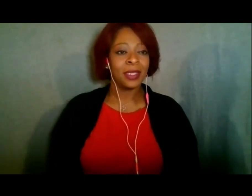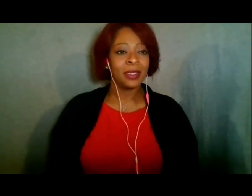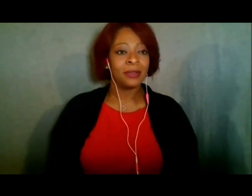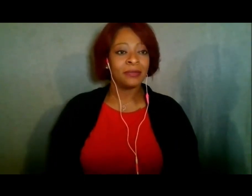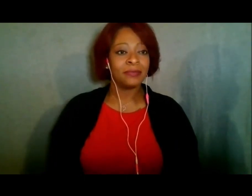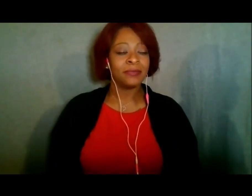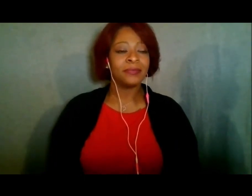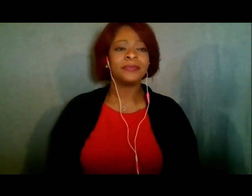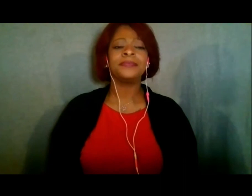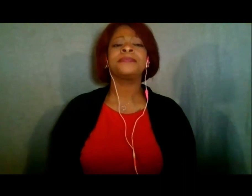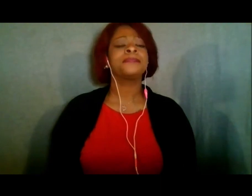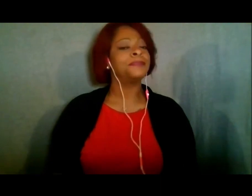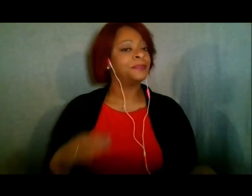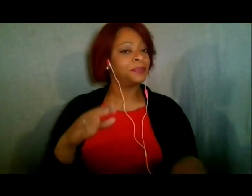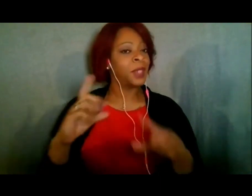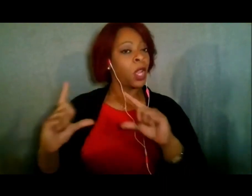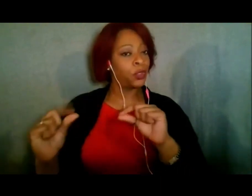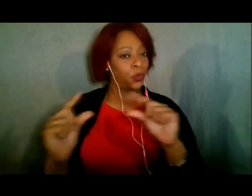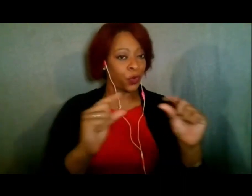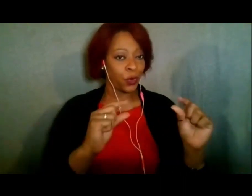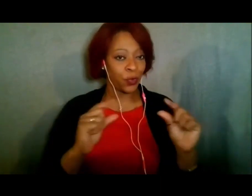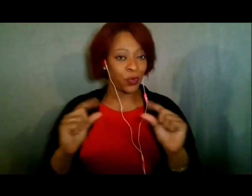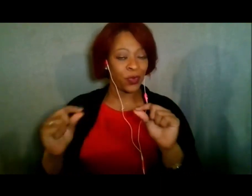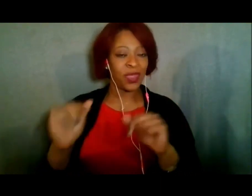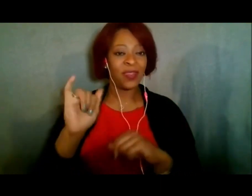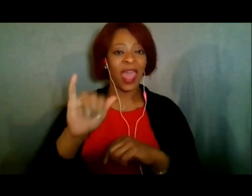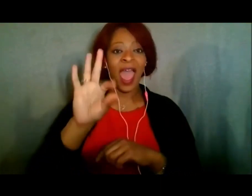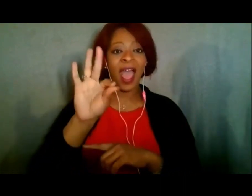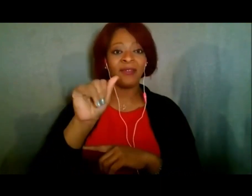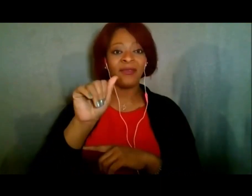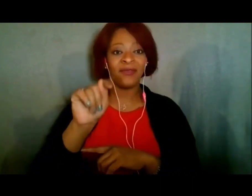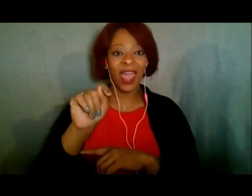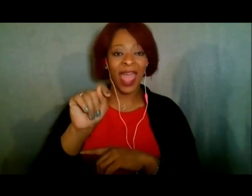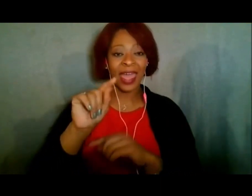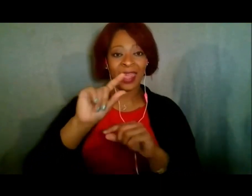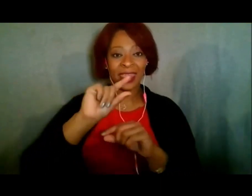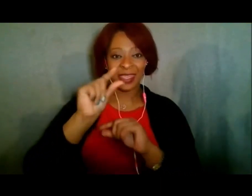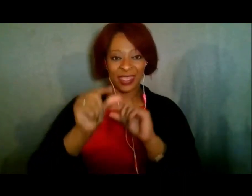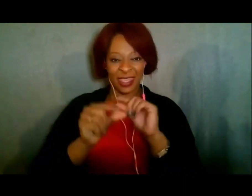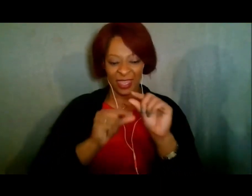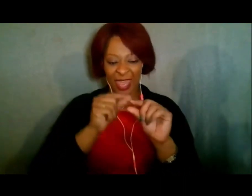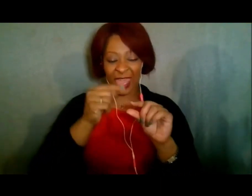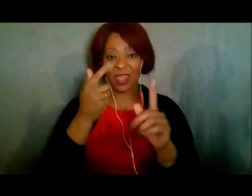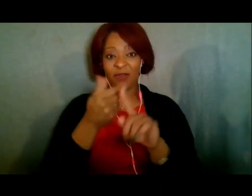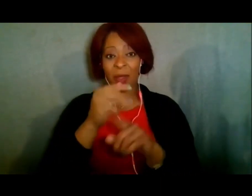There have been some rumors that that fat layer was made from pigs.